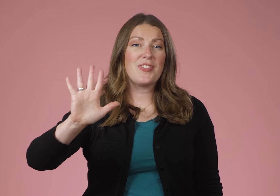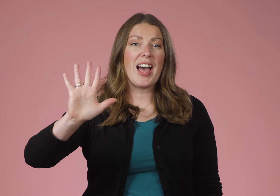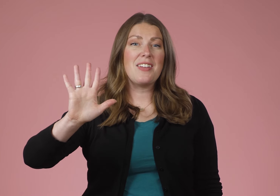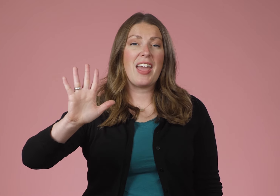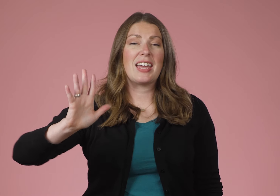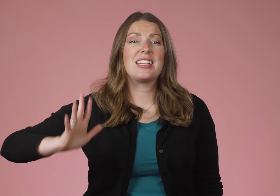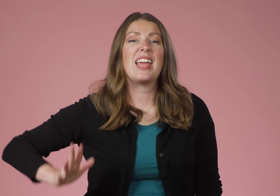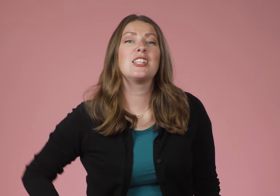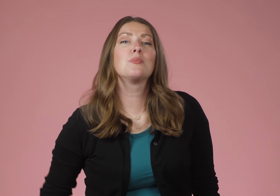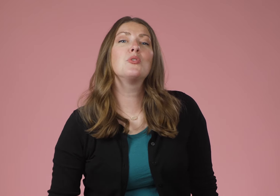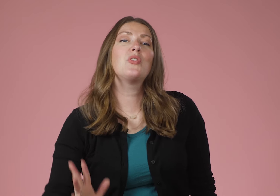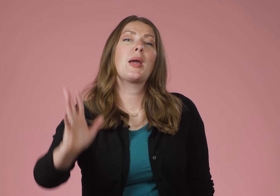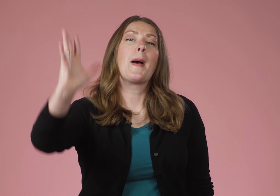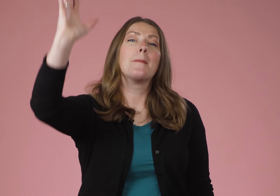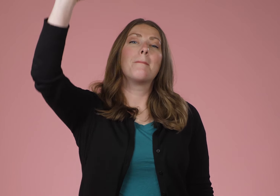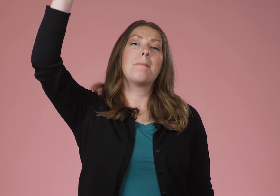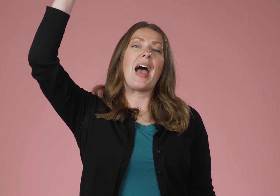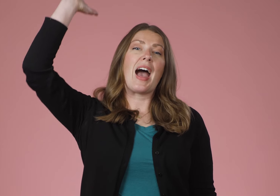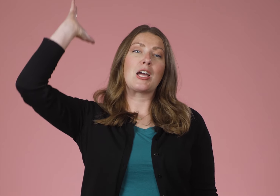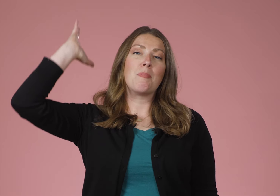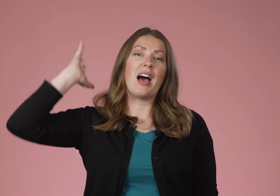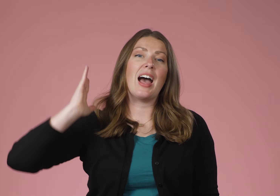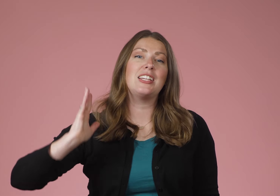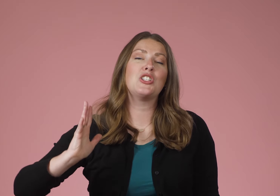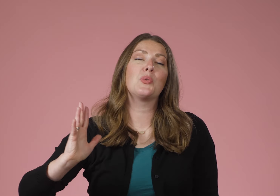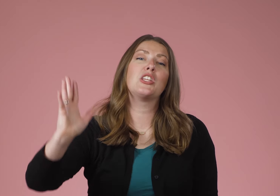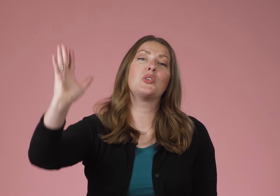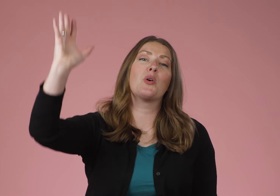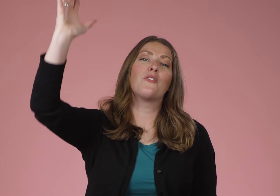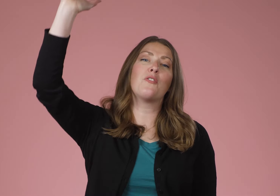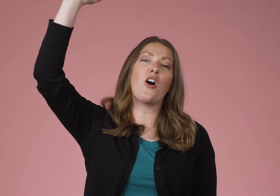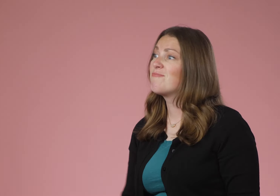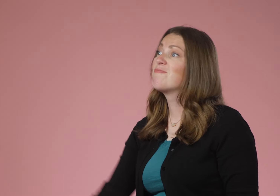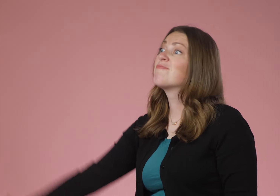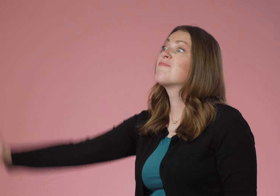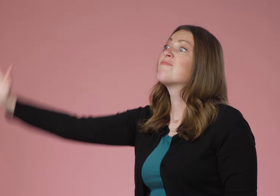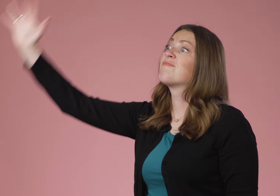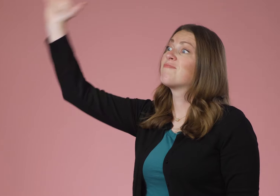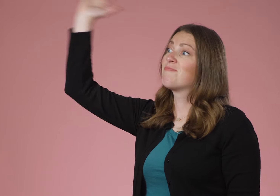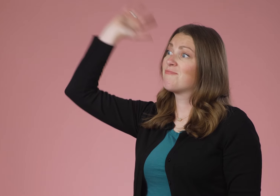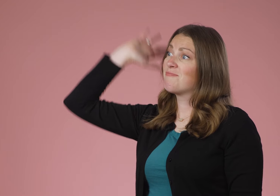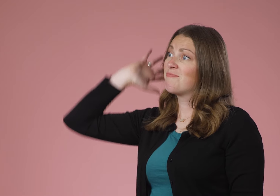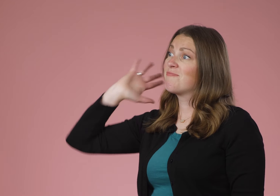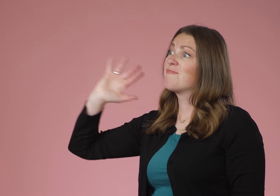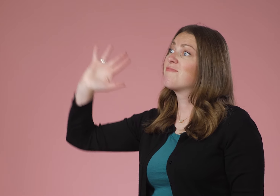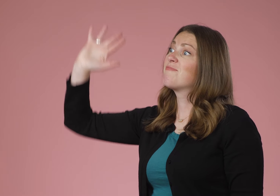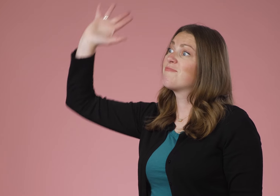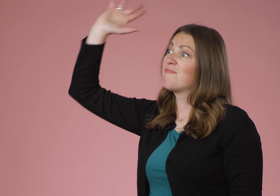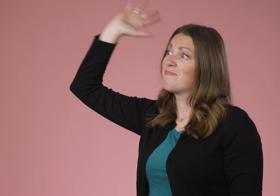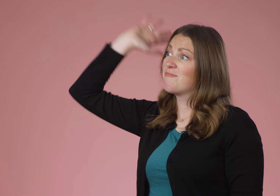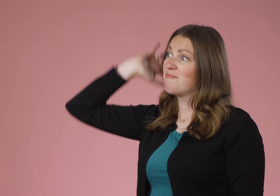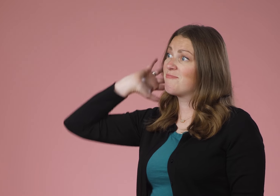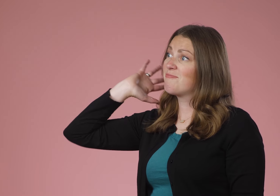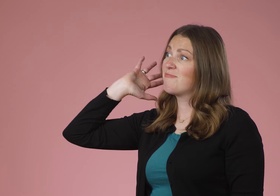5 hand and it's moving back behind you into a far circular distance, showing that